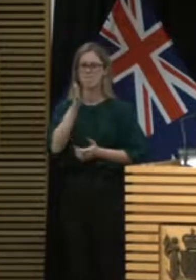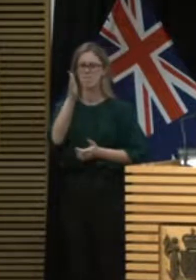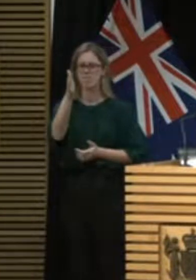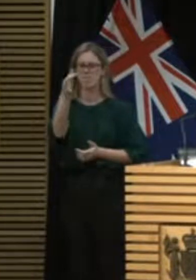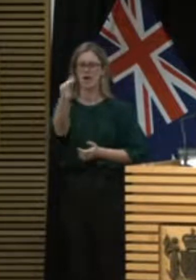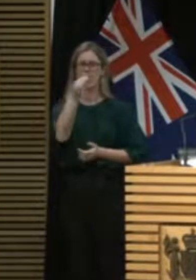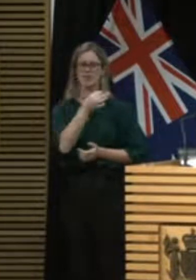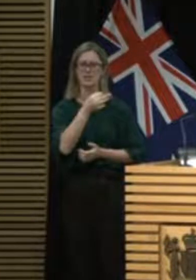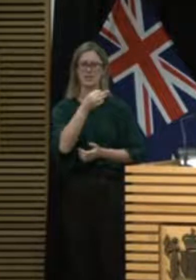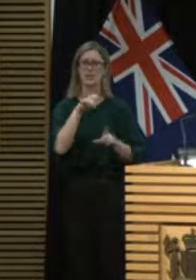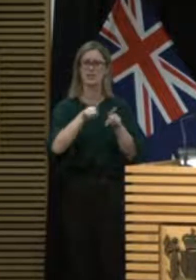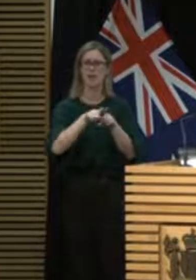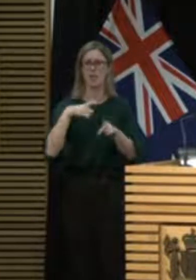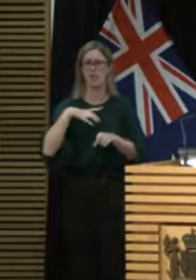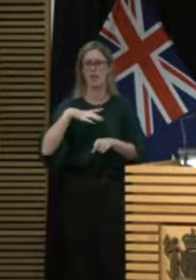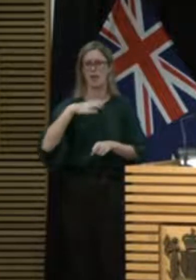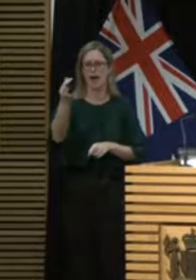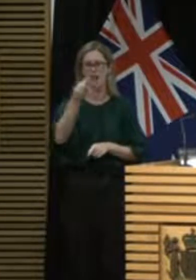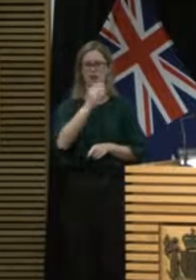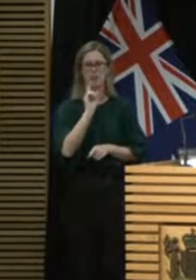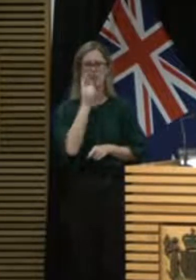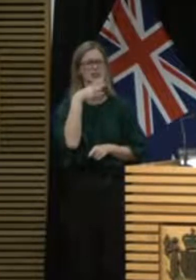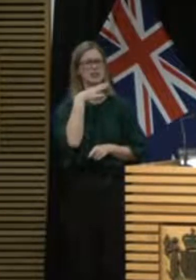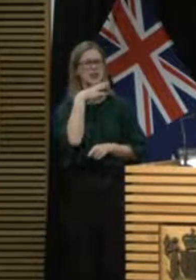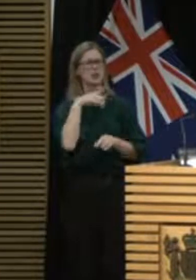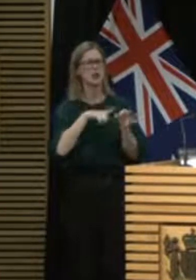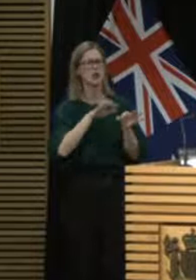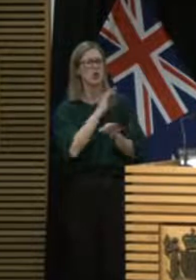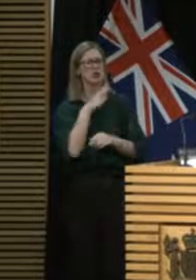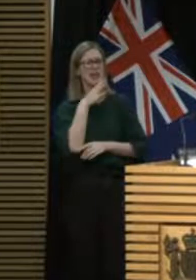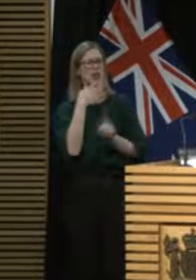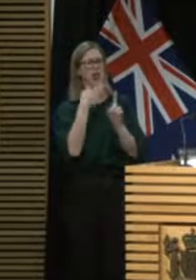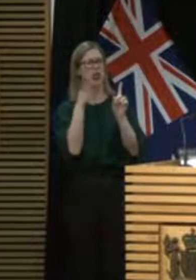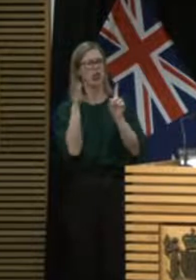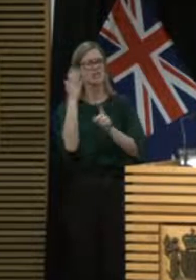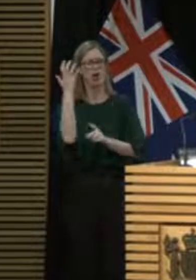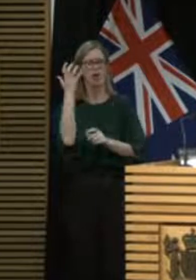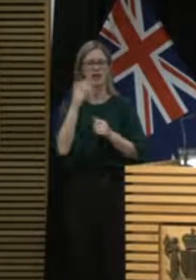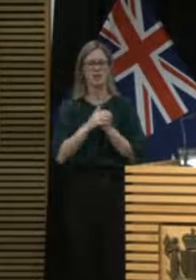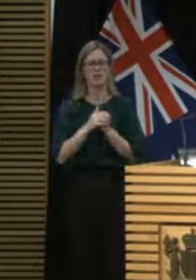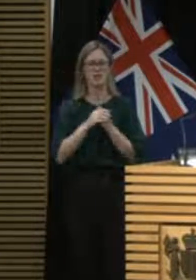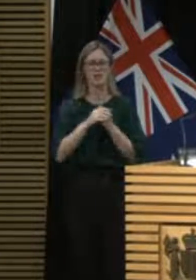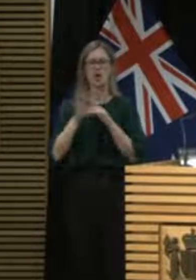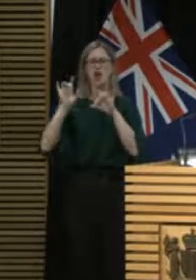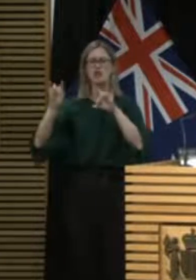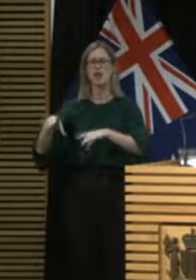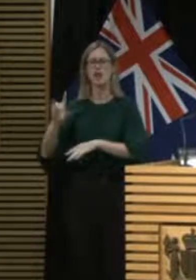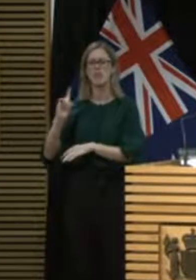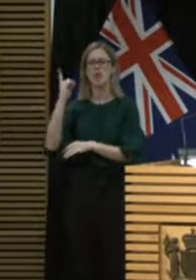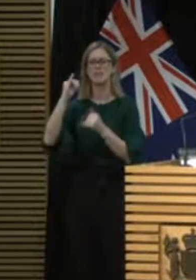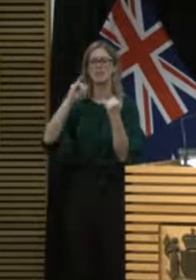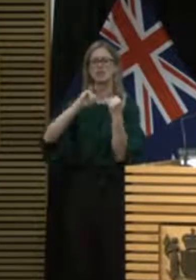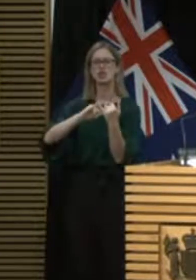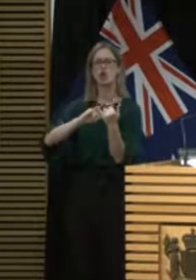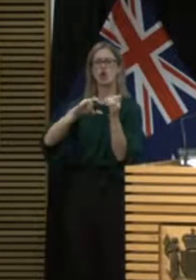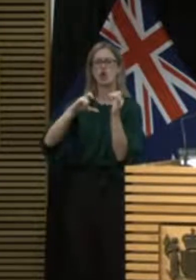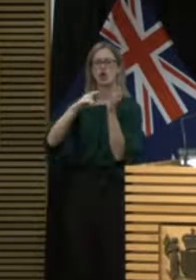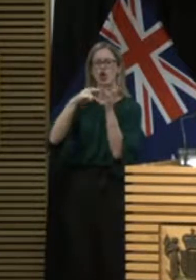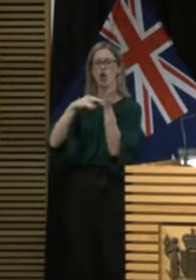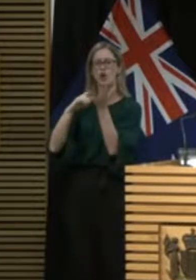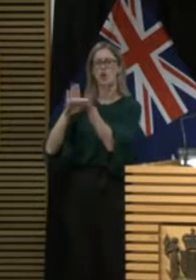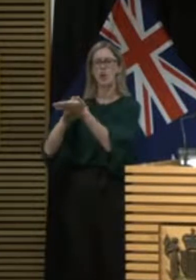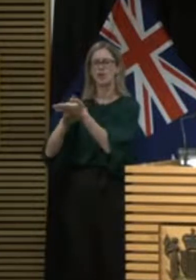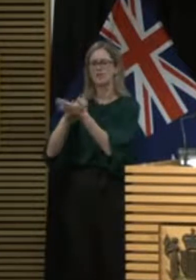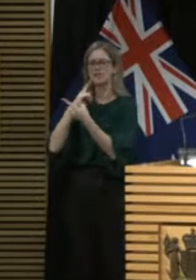this is a bit of an odd one, but not odd, it's just off topic. Scott Morrison has announced that Australia has committed